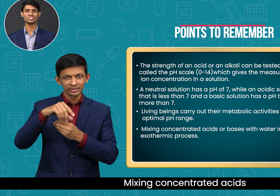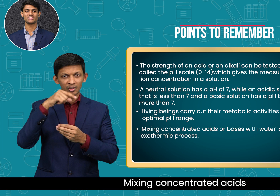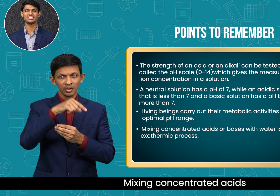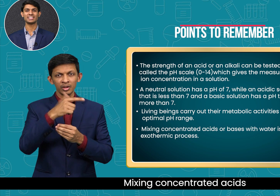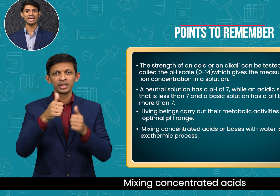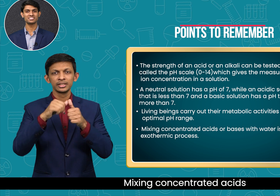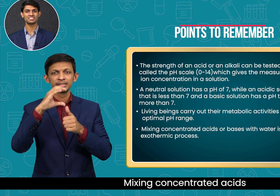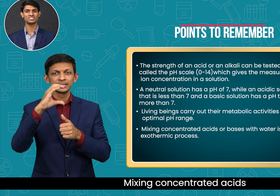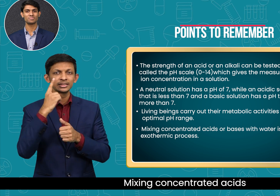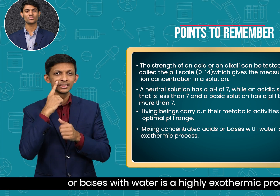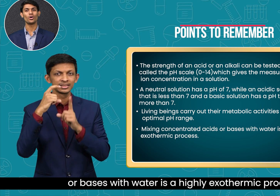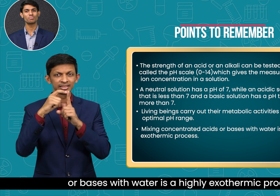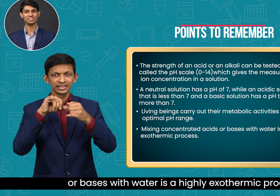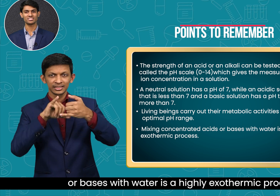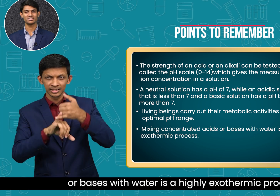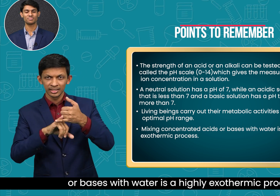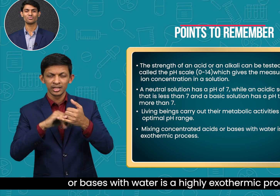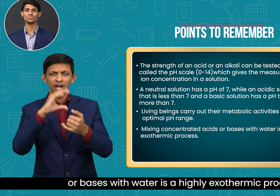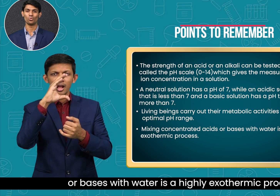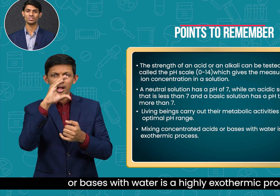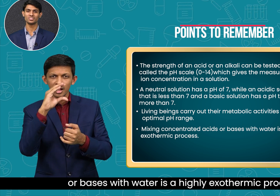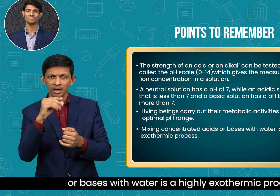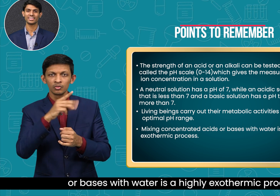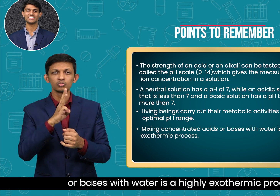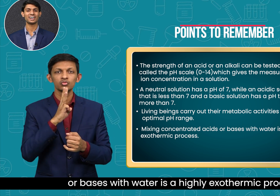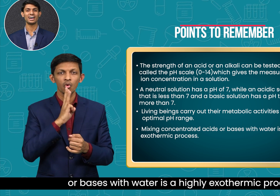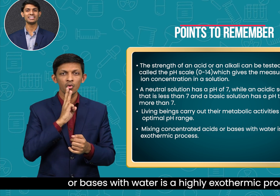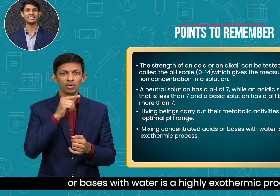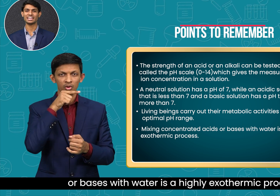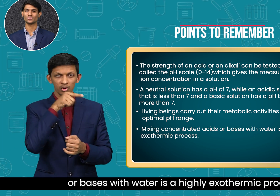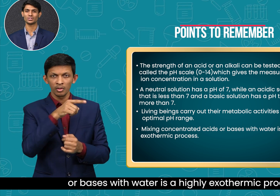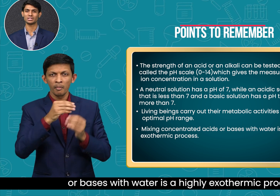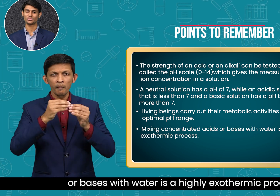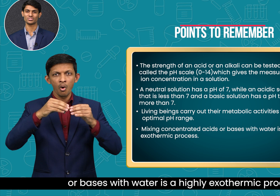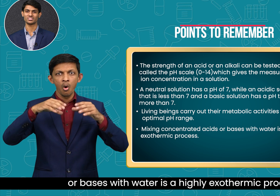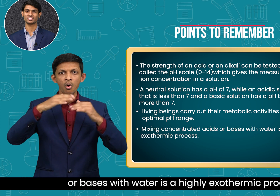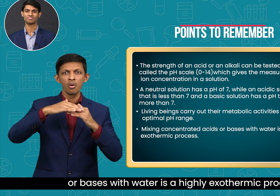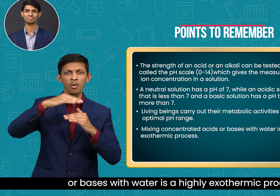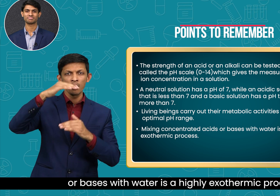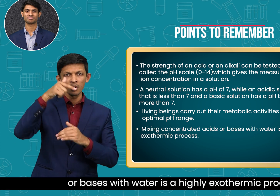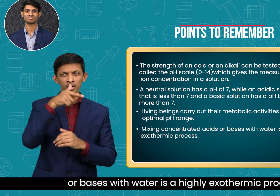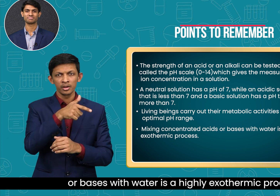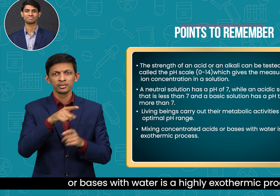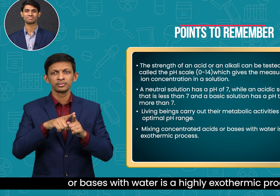Mixing concentrated acids or bases with water is a highly exothermic process.